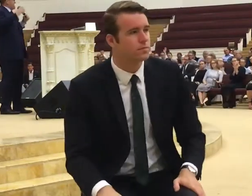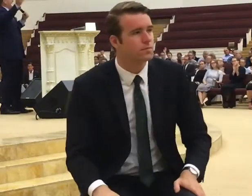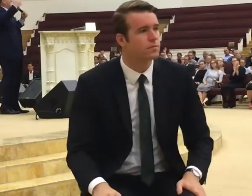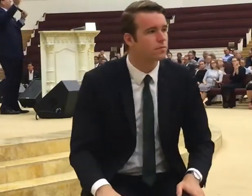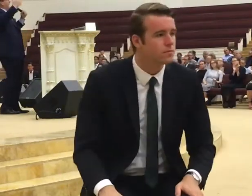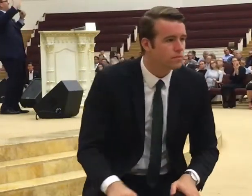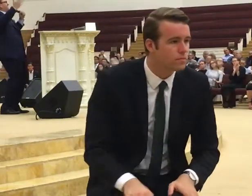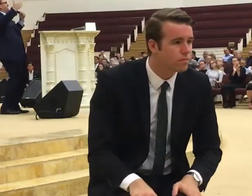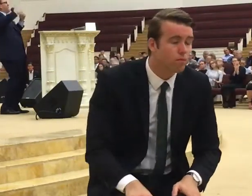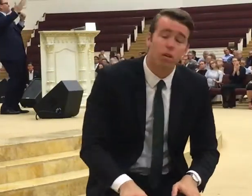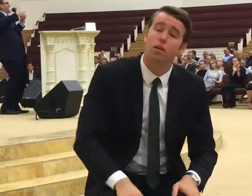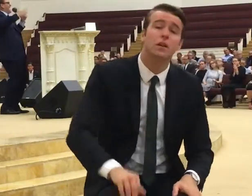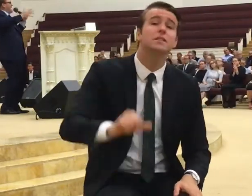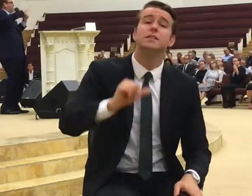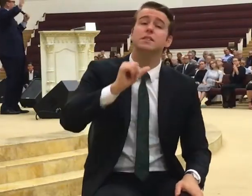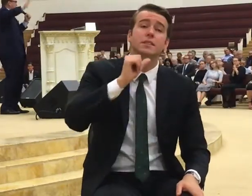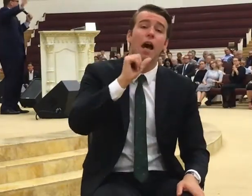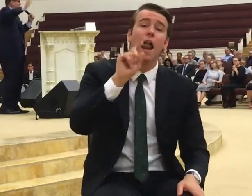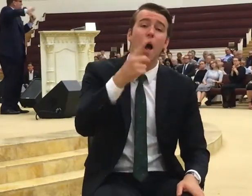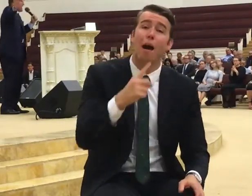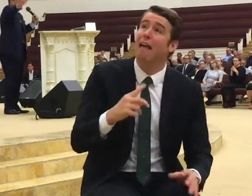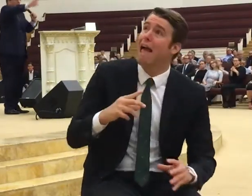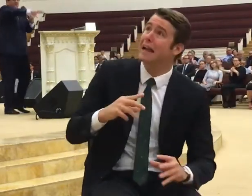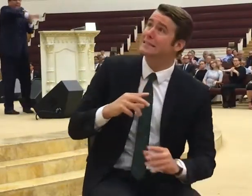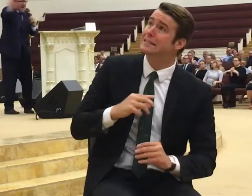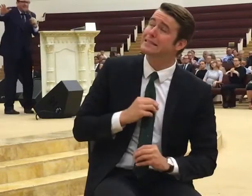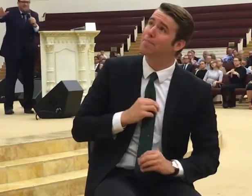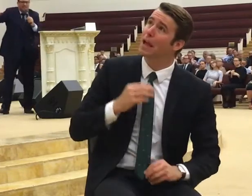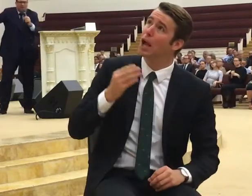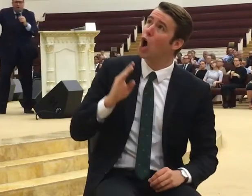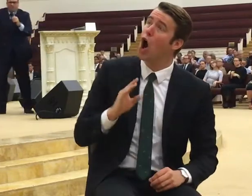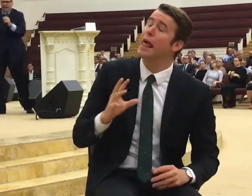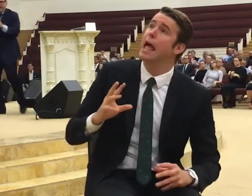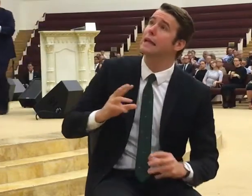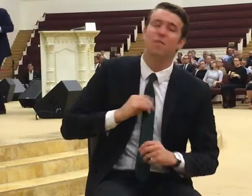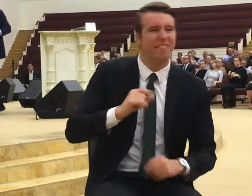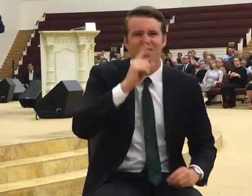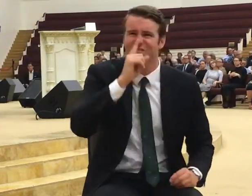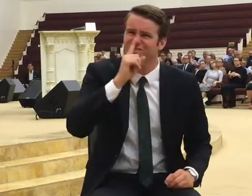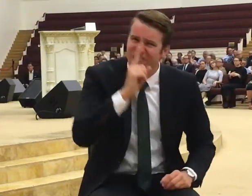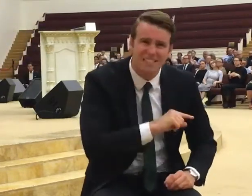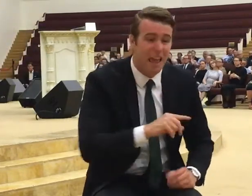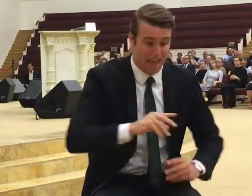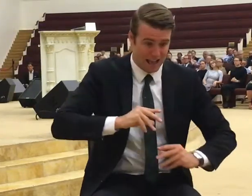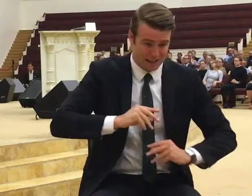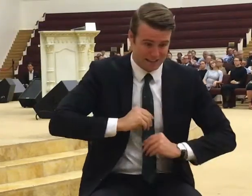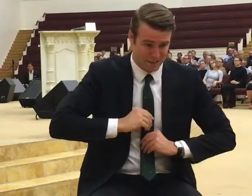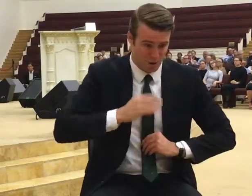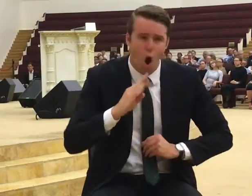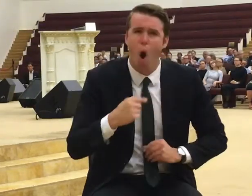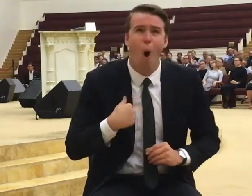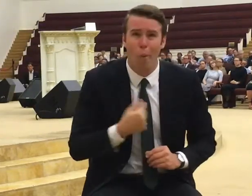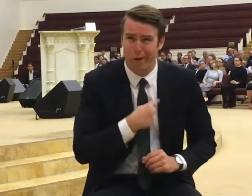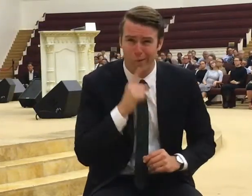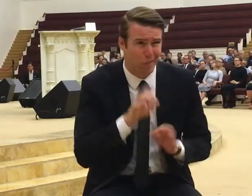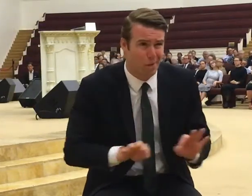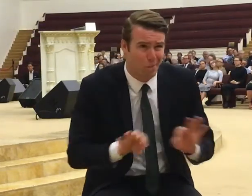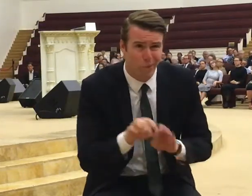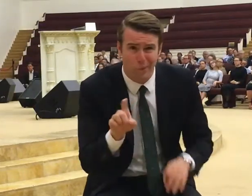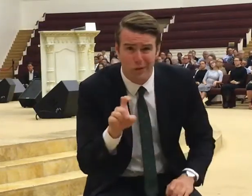It's not about accepting Him. That's one of the biggest fallacies of Christianity. As if we're so important that